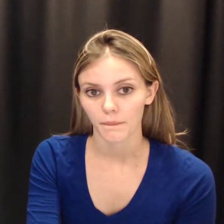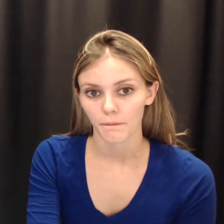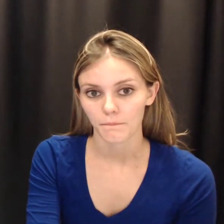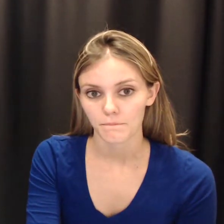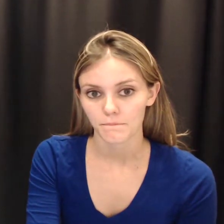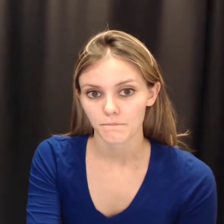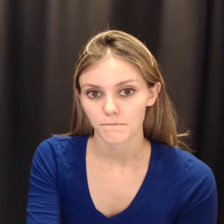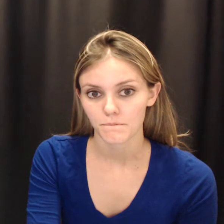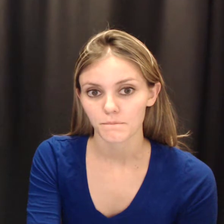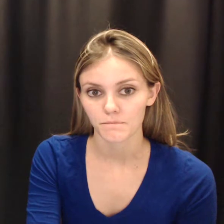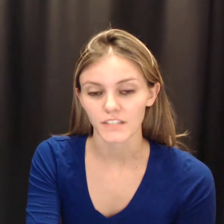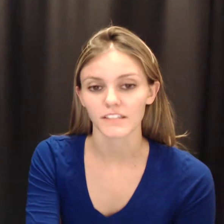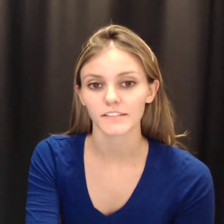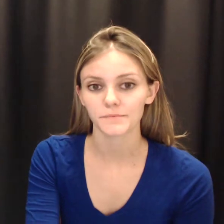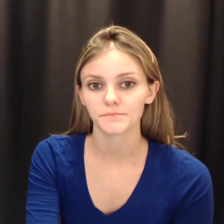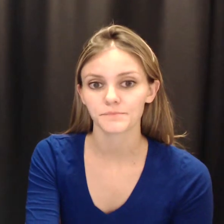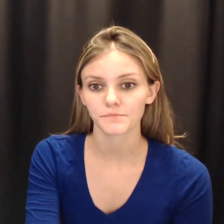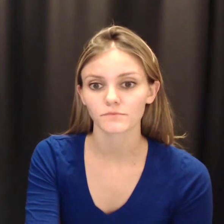Where did you? Okay. Yes, I did. That sounds good.